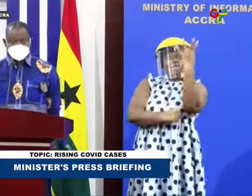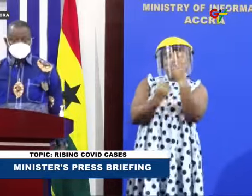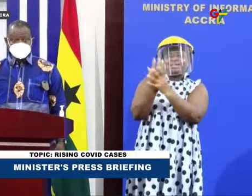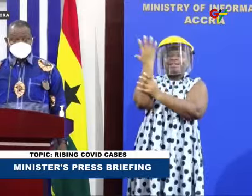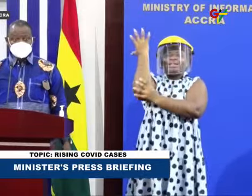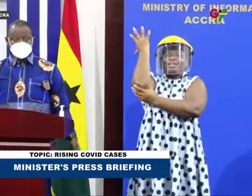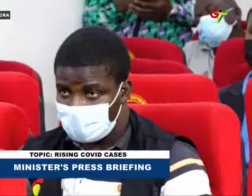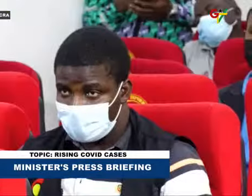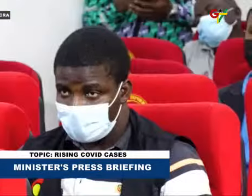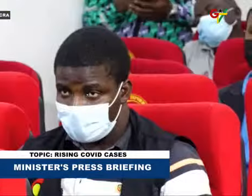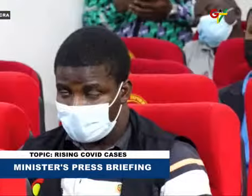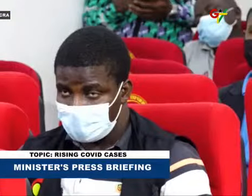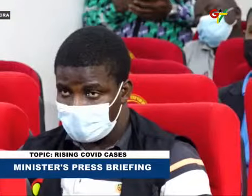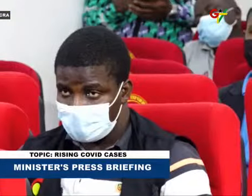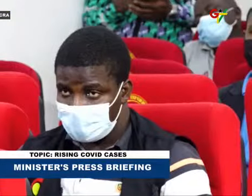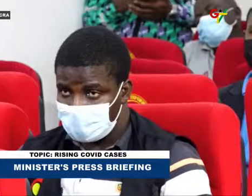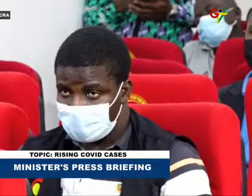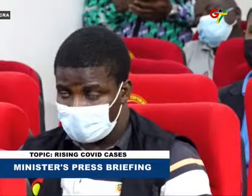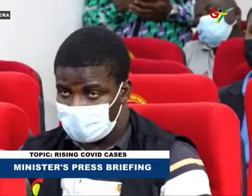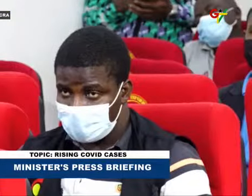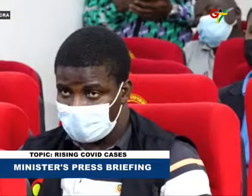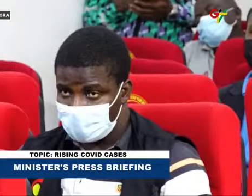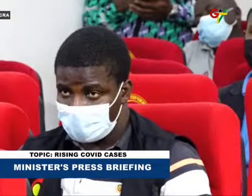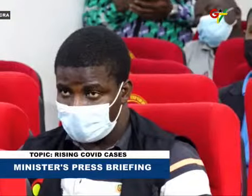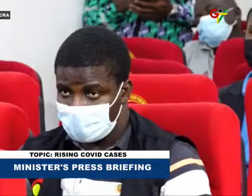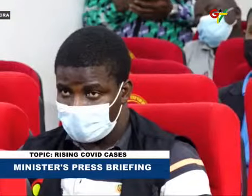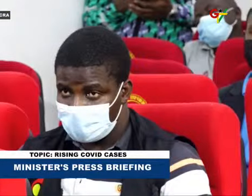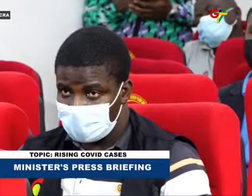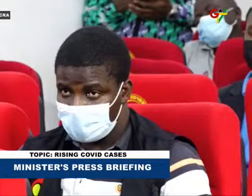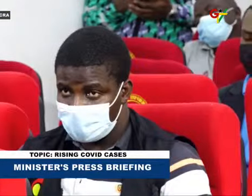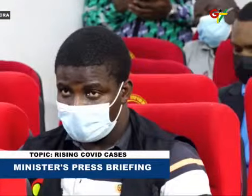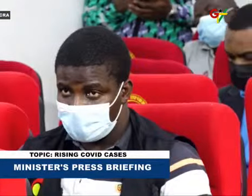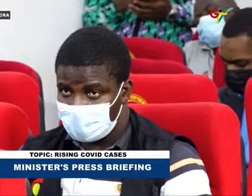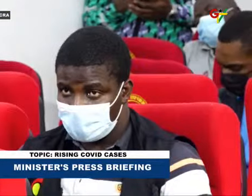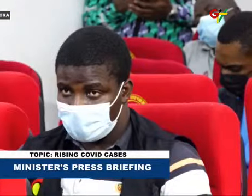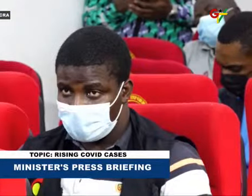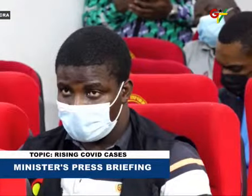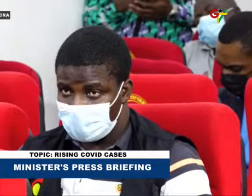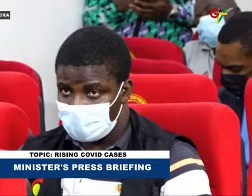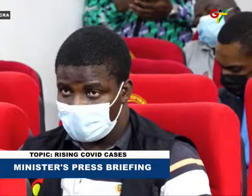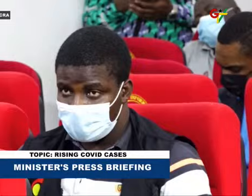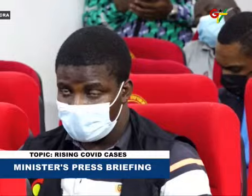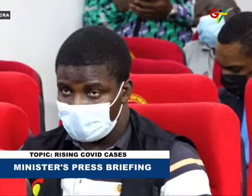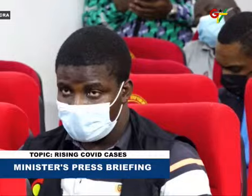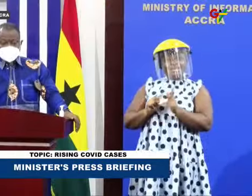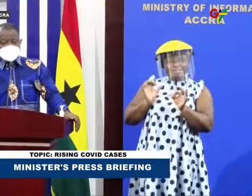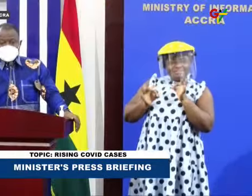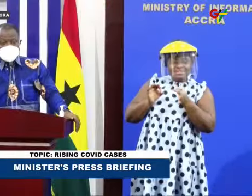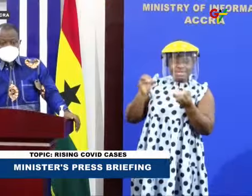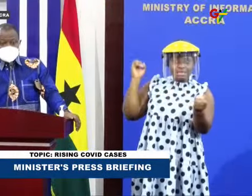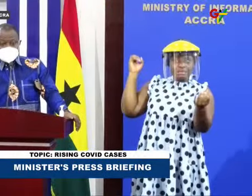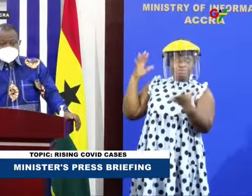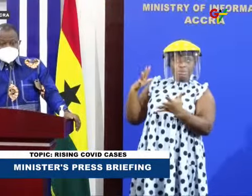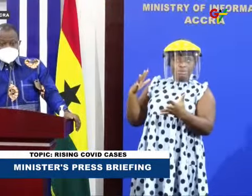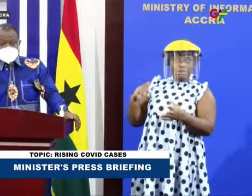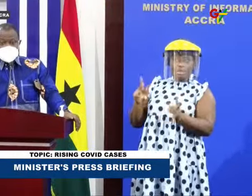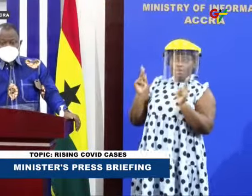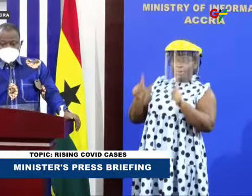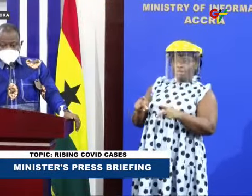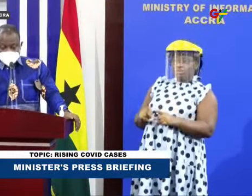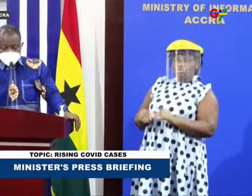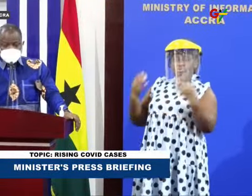whole gown, etc. to do that. So if they are expecting people to dress that way, that is not what it